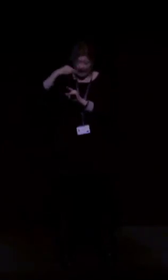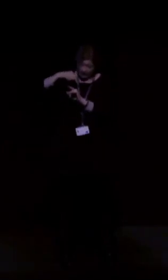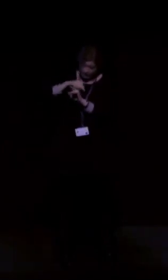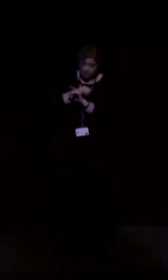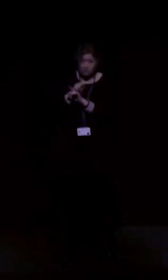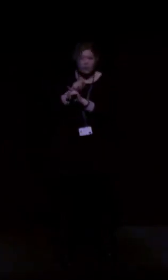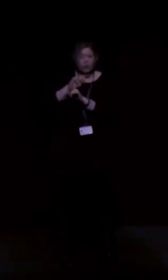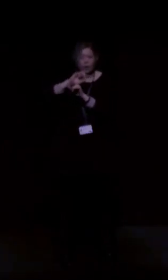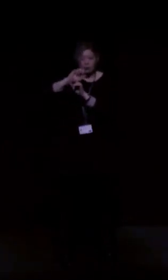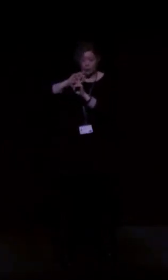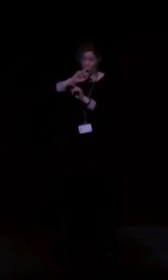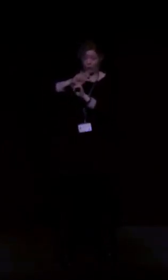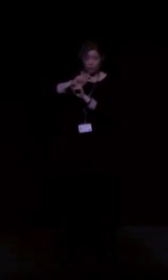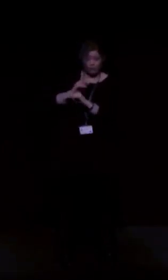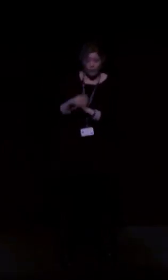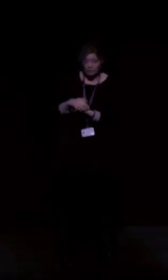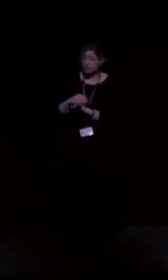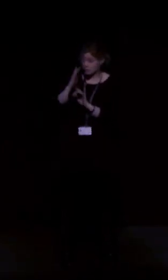another surgical video.